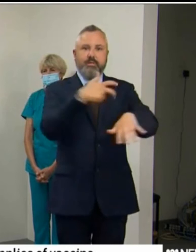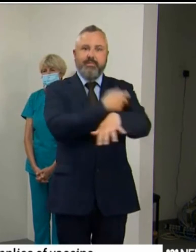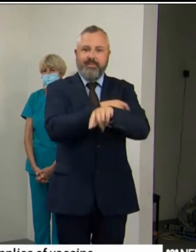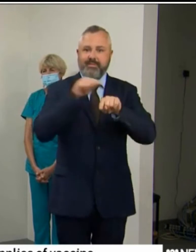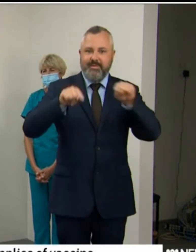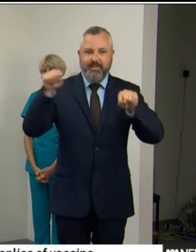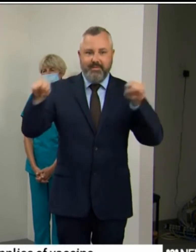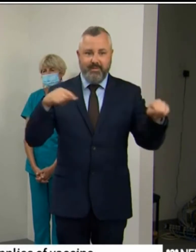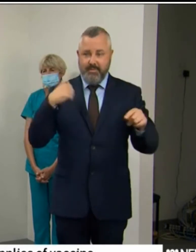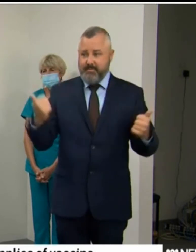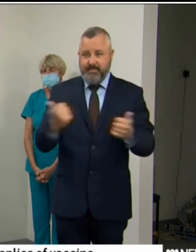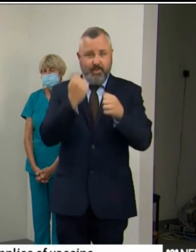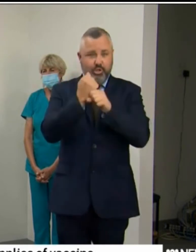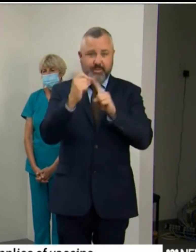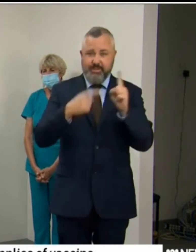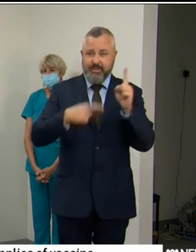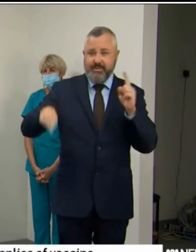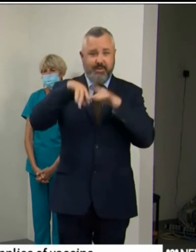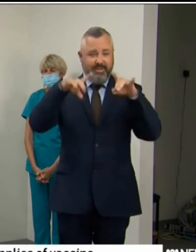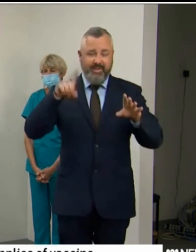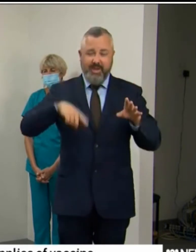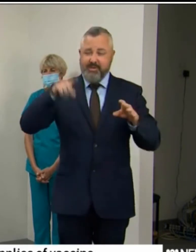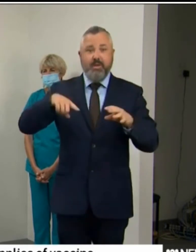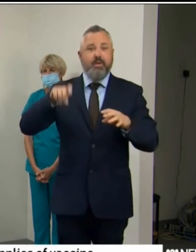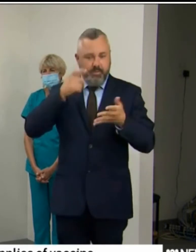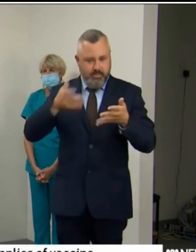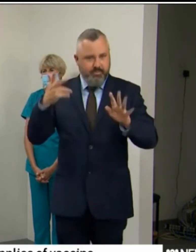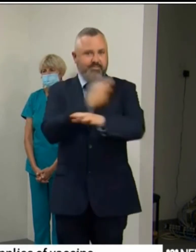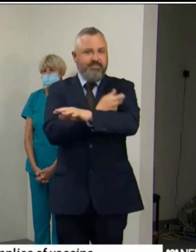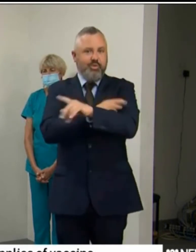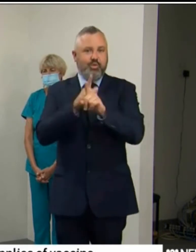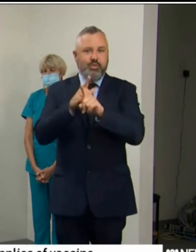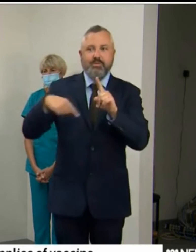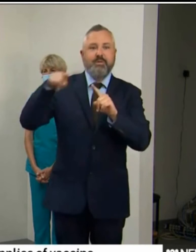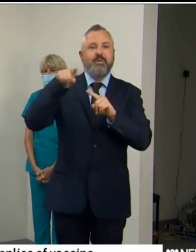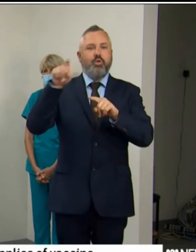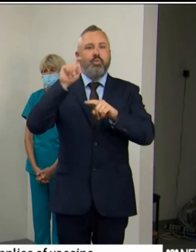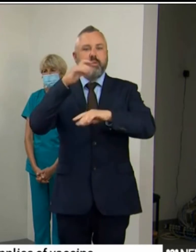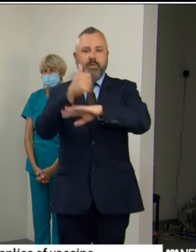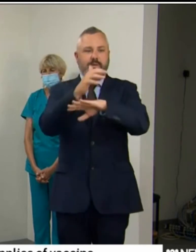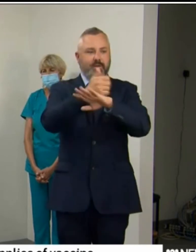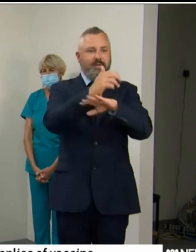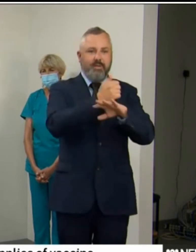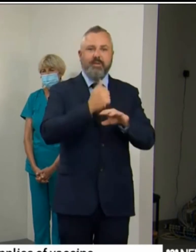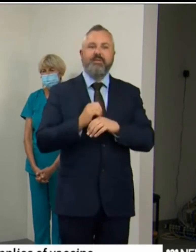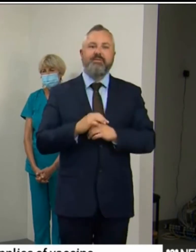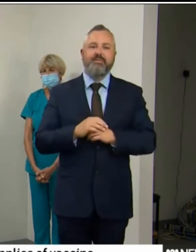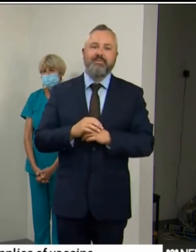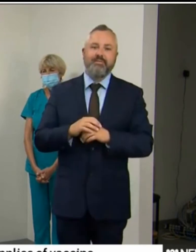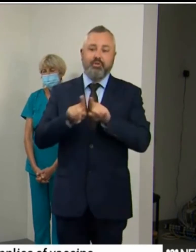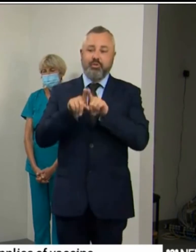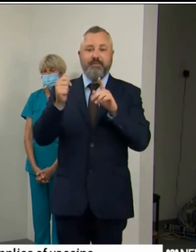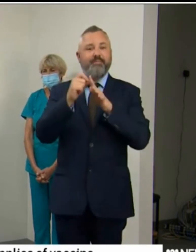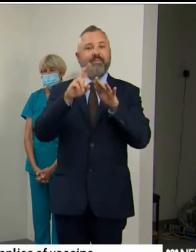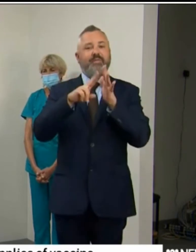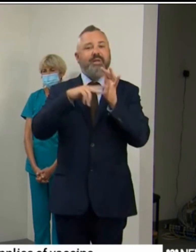practices around the country, as the states set up their clinics. I know that new Pfizer hubs are being set up around the